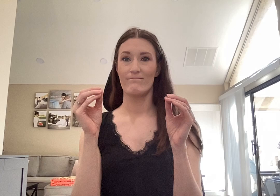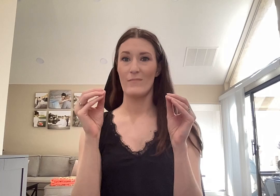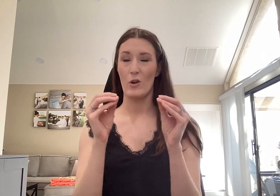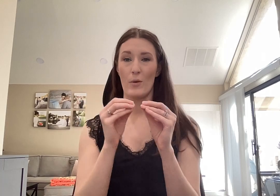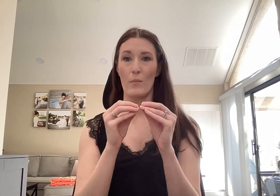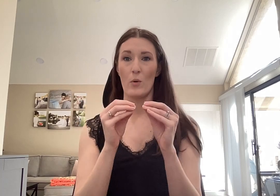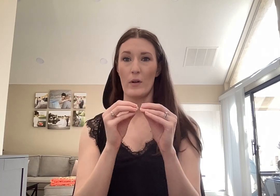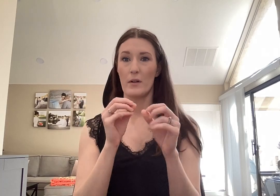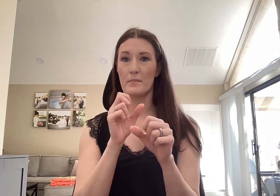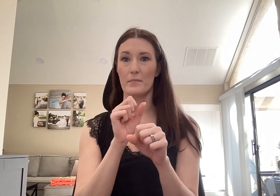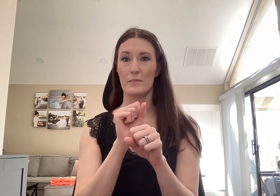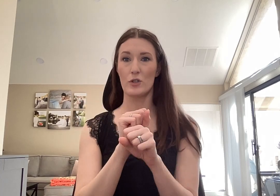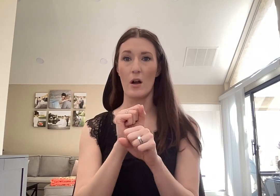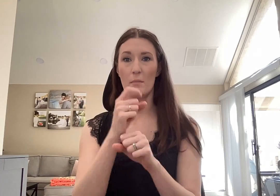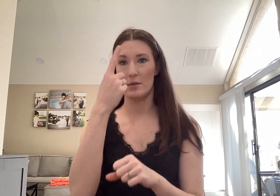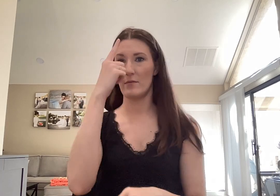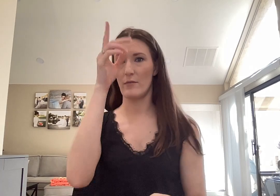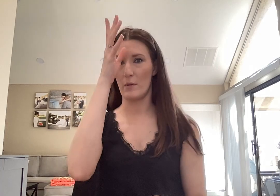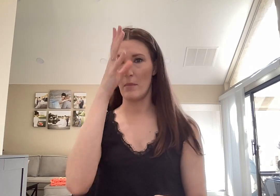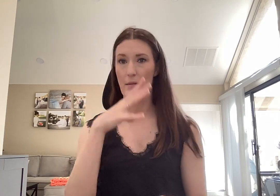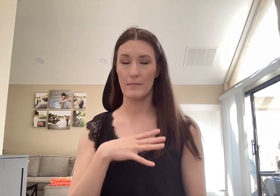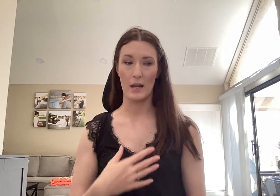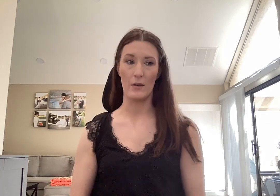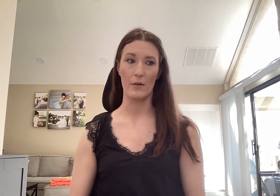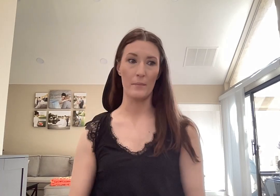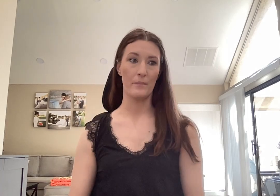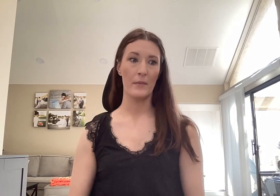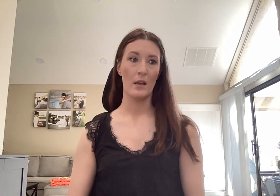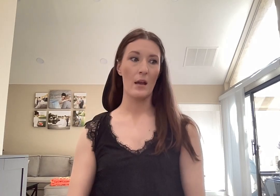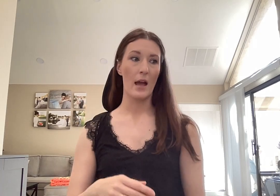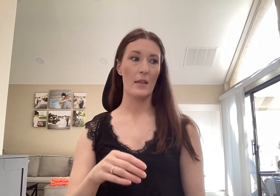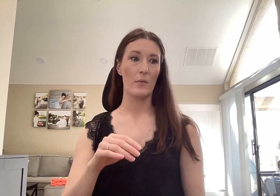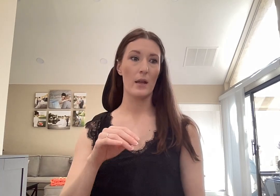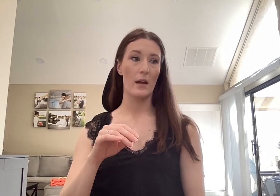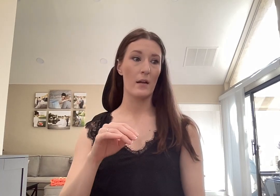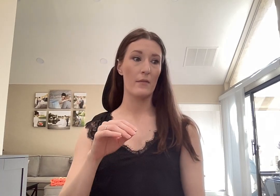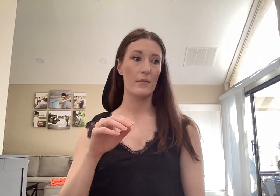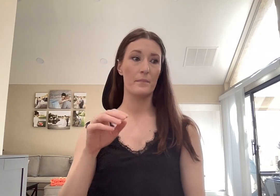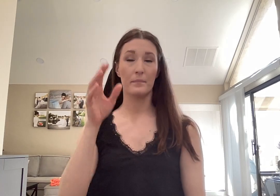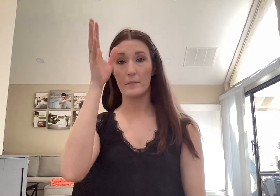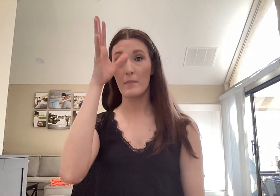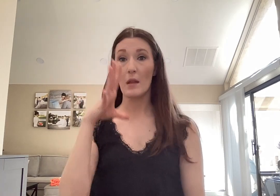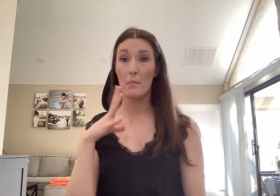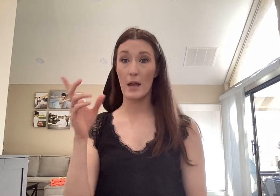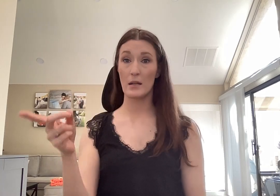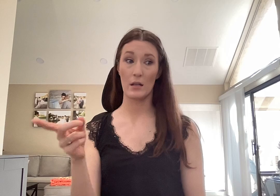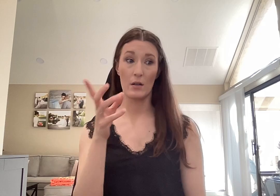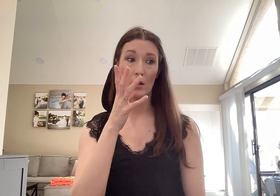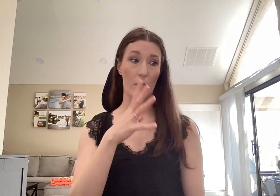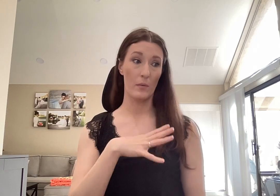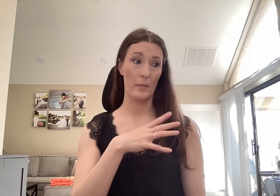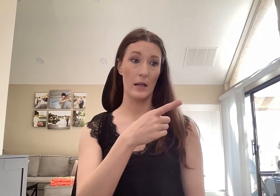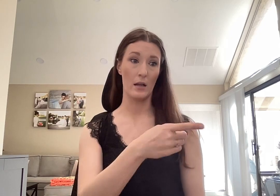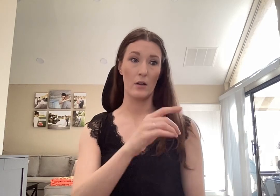There are more jobs for men. I don't know. And then we have men here, women here.